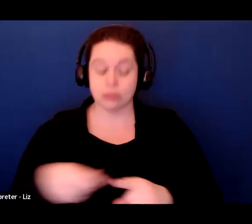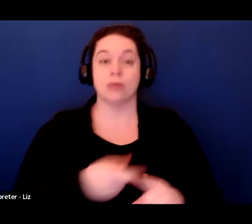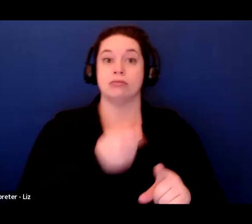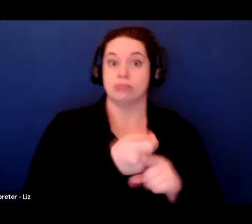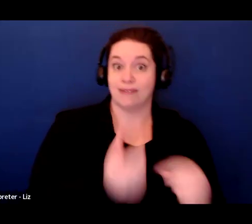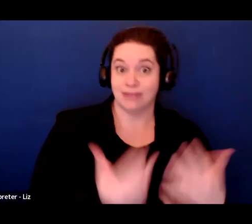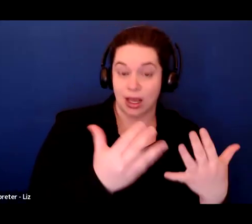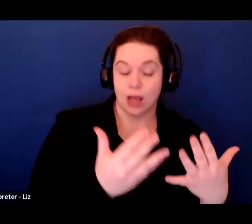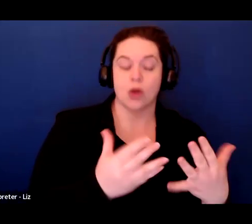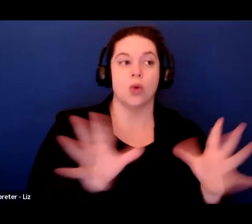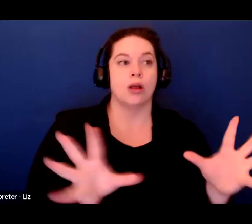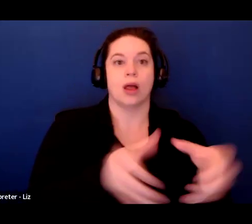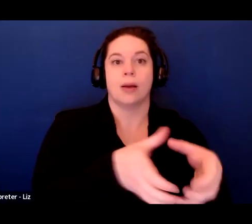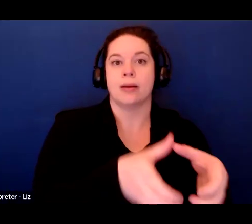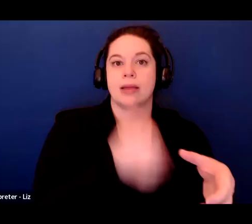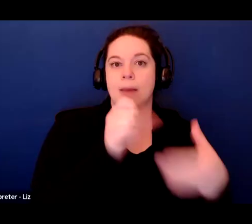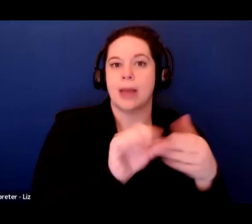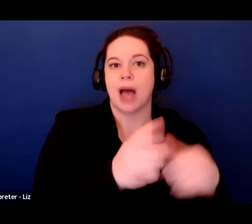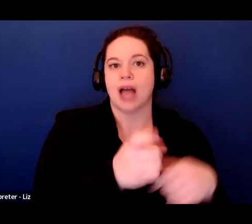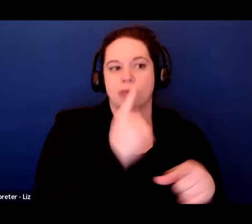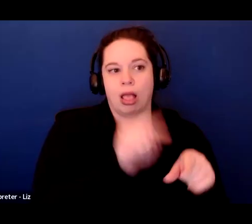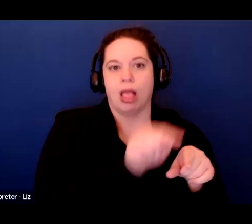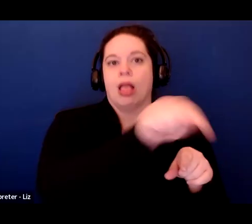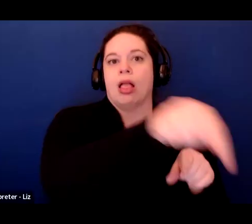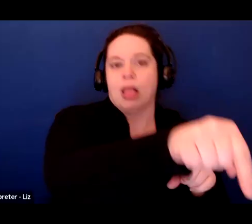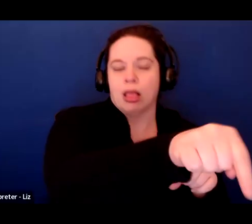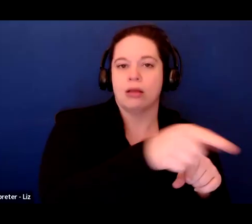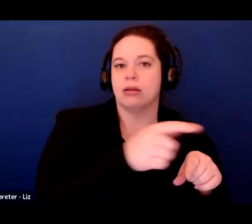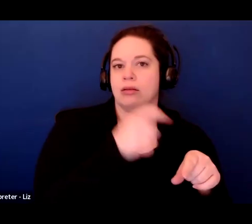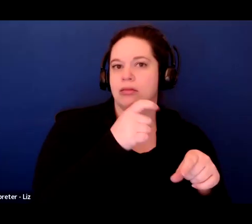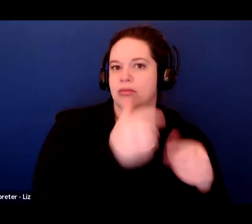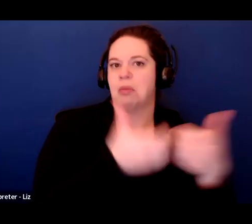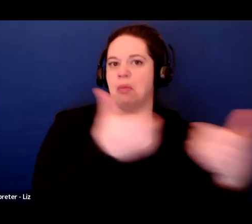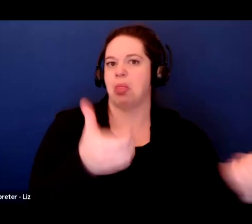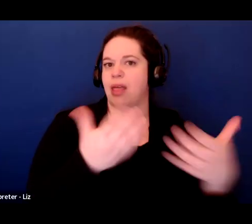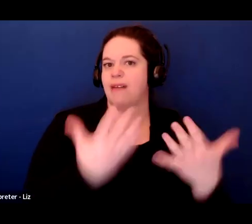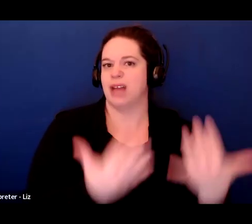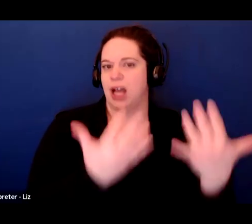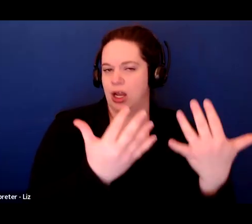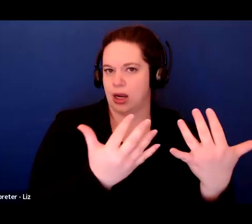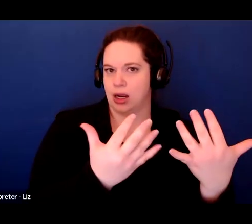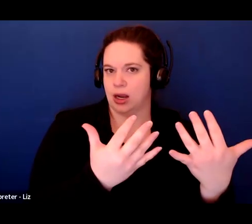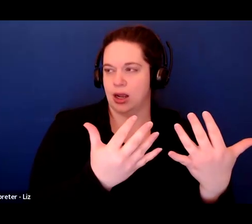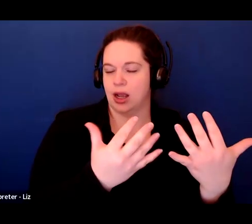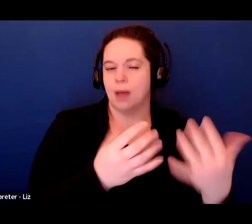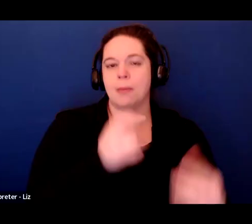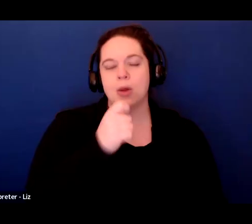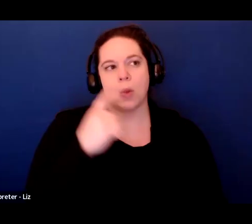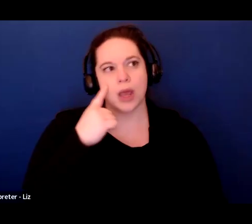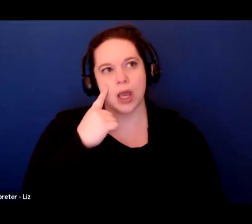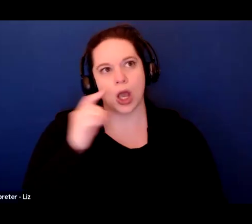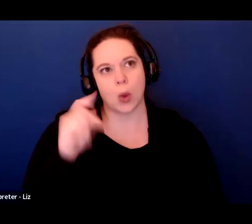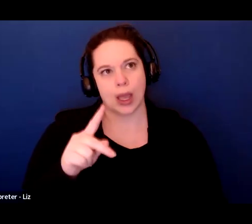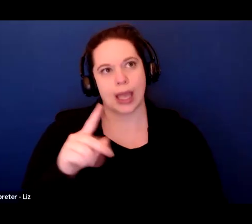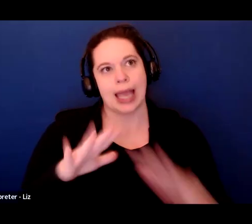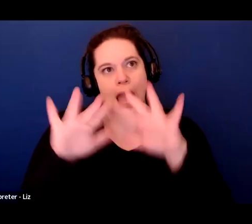the mailbox or we'll meet at the mailbox down the street. So we'll be away from the fires. People think about, and then they don't think about, okay, now our house